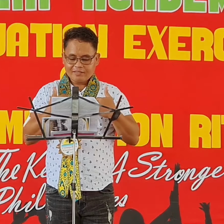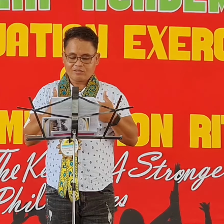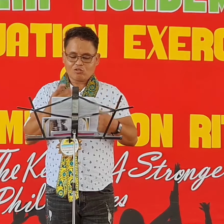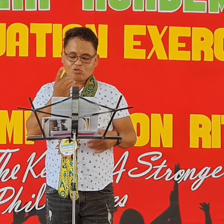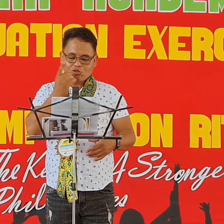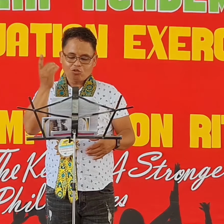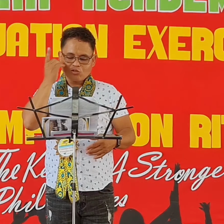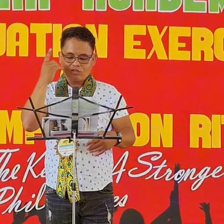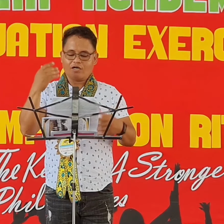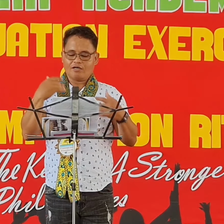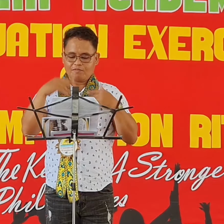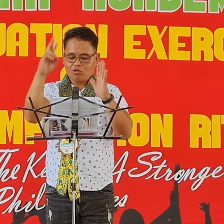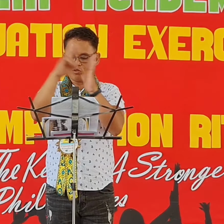We have dorm rules.